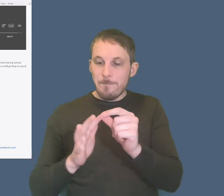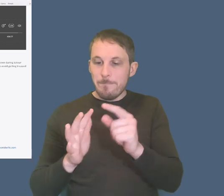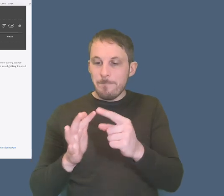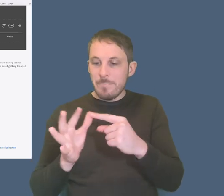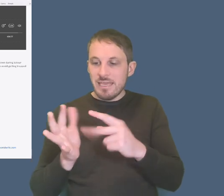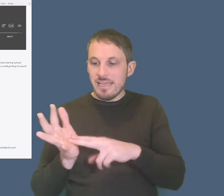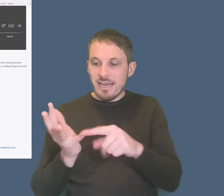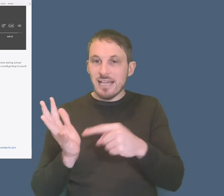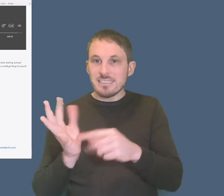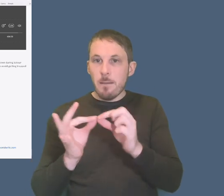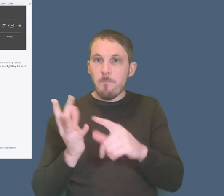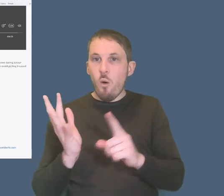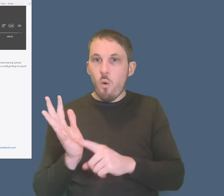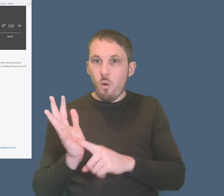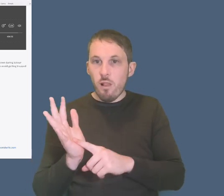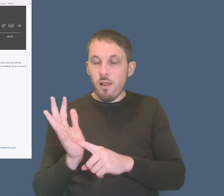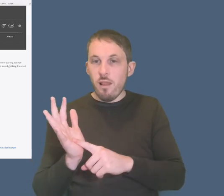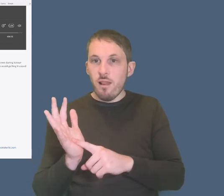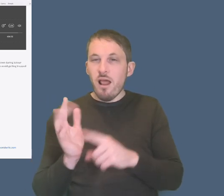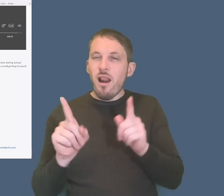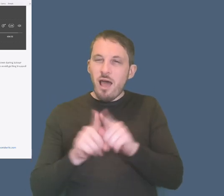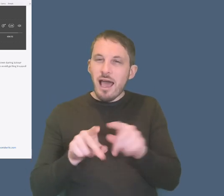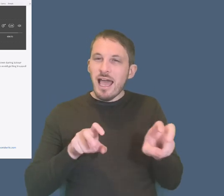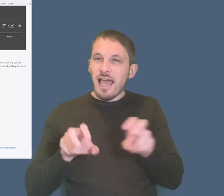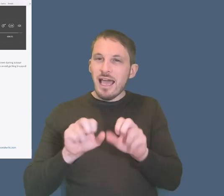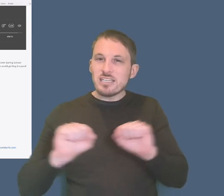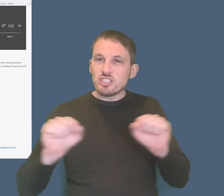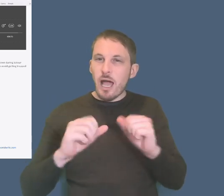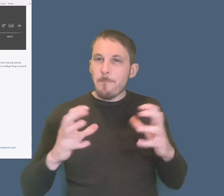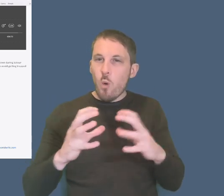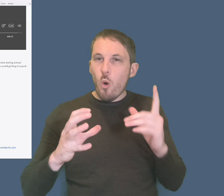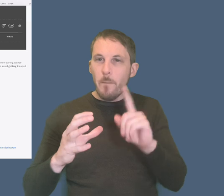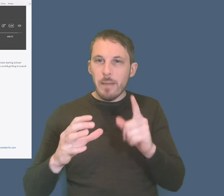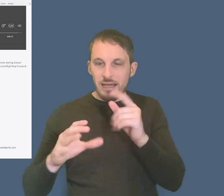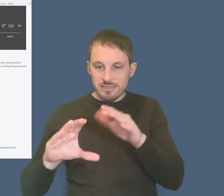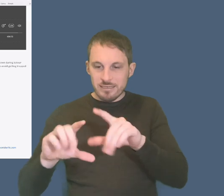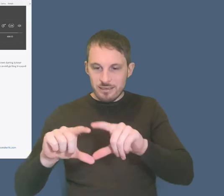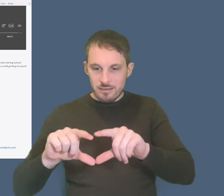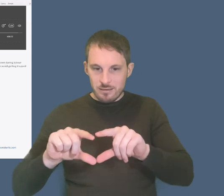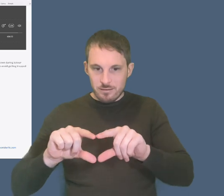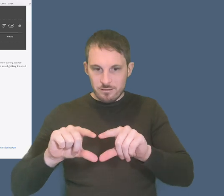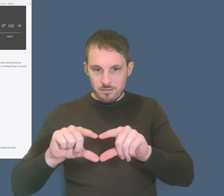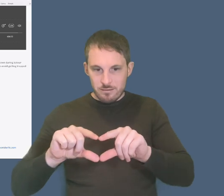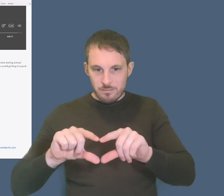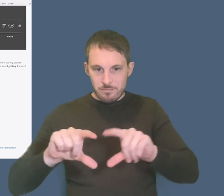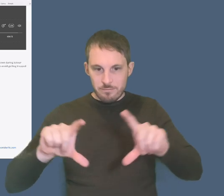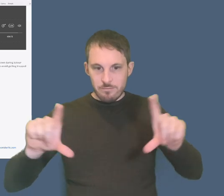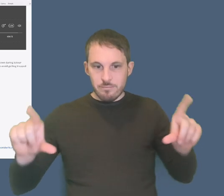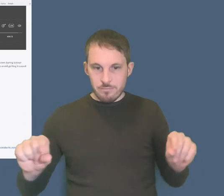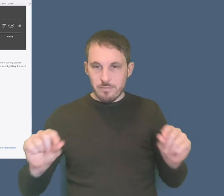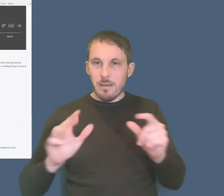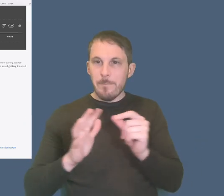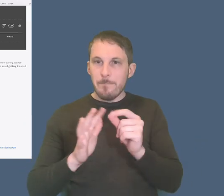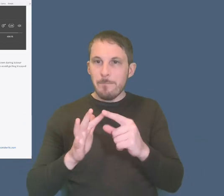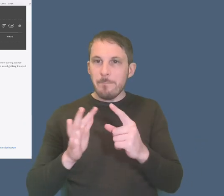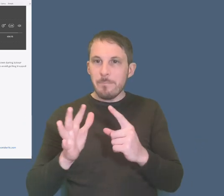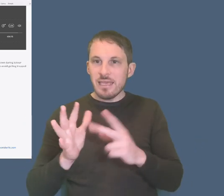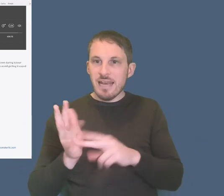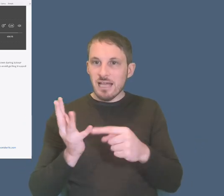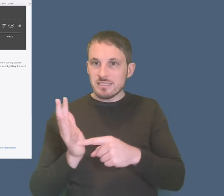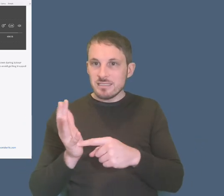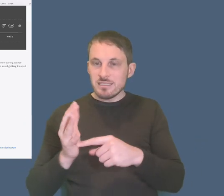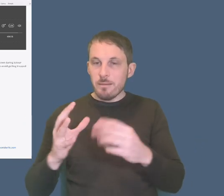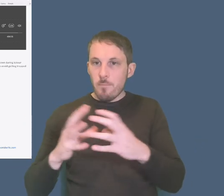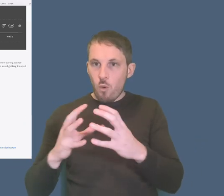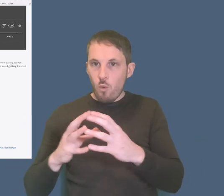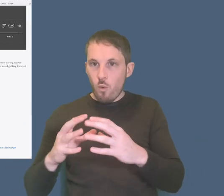an exercise ball, but it's the shape of a peanut, a big peanut. And using this peanut ball between the woman's legs and turning